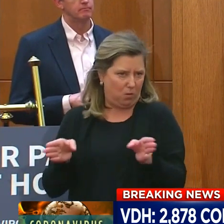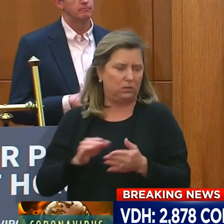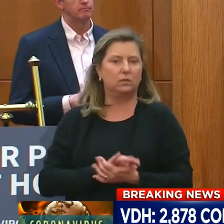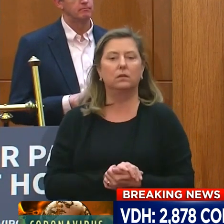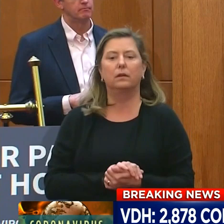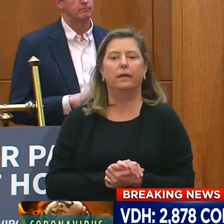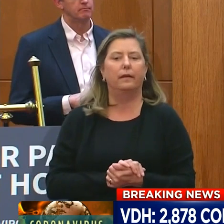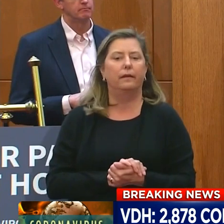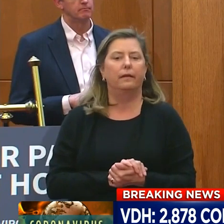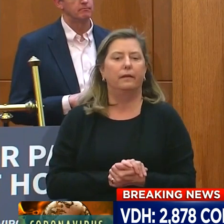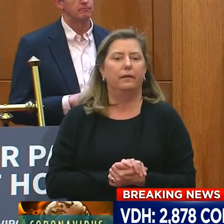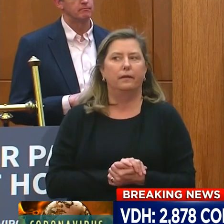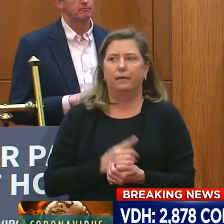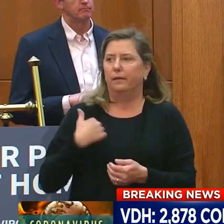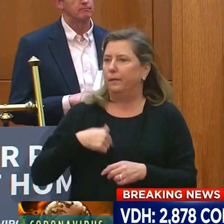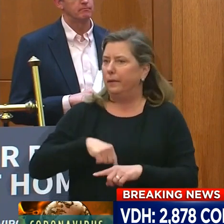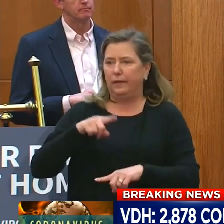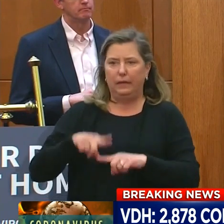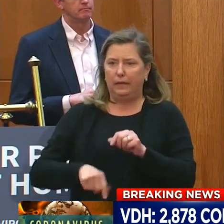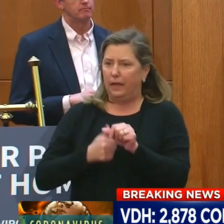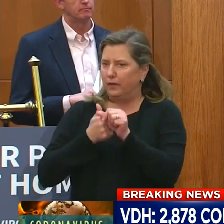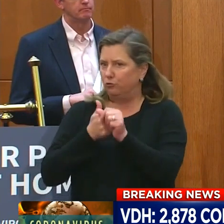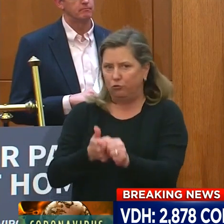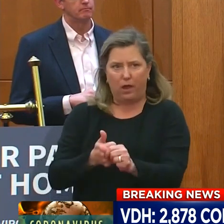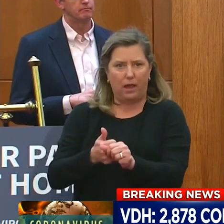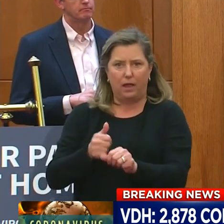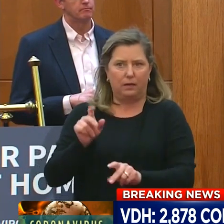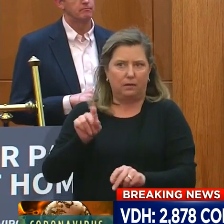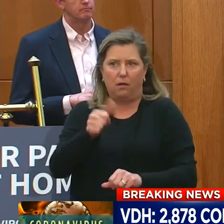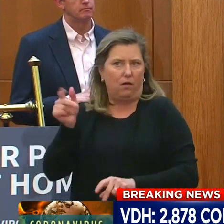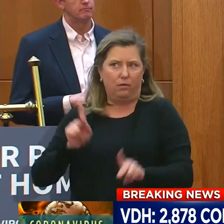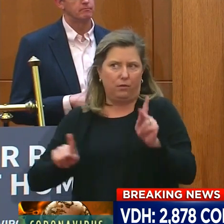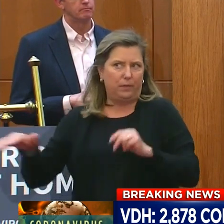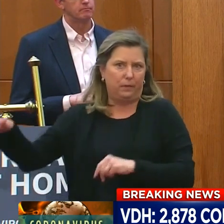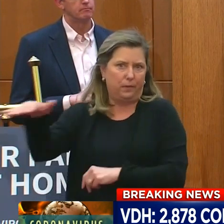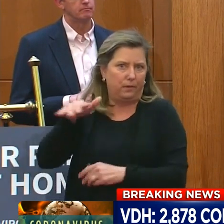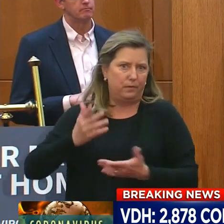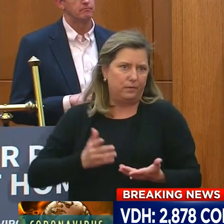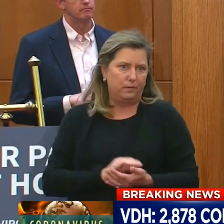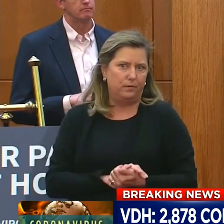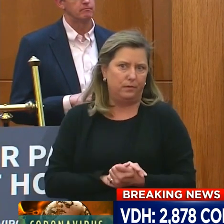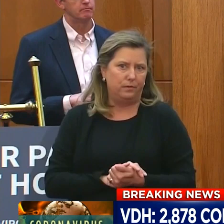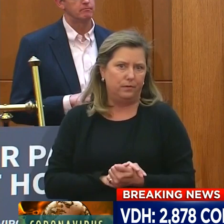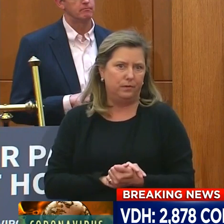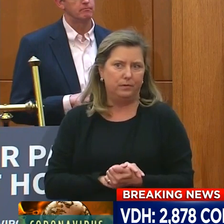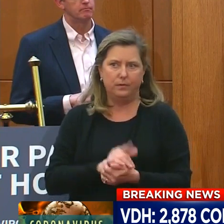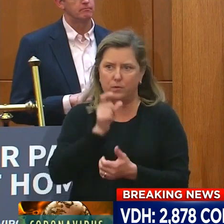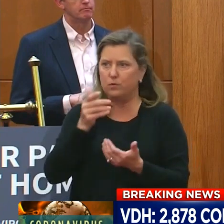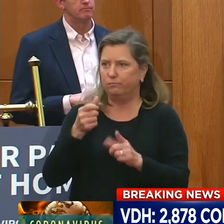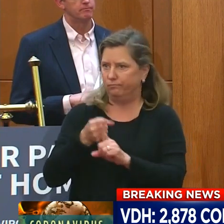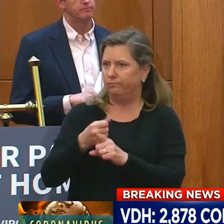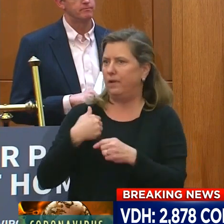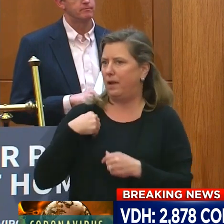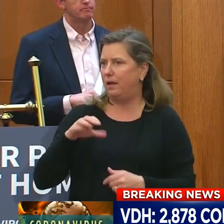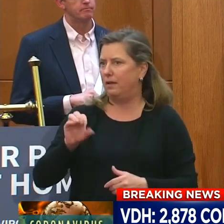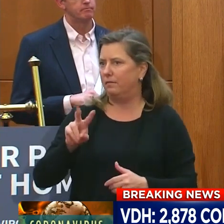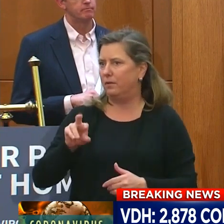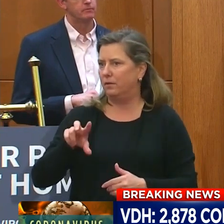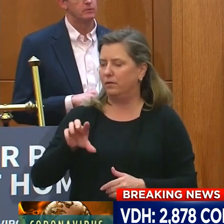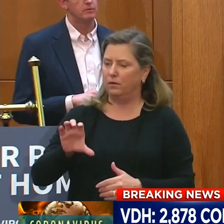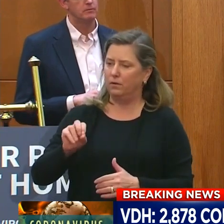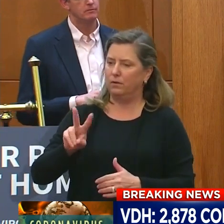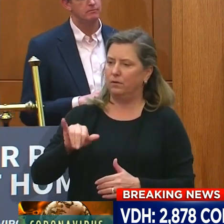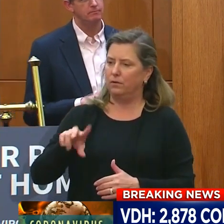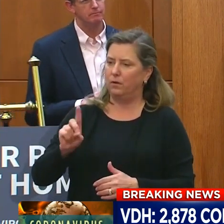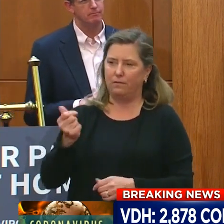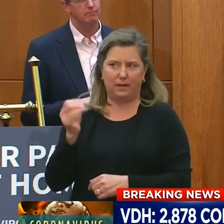We aren't able to track the other folks with COVID-19.